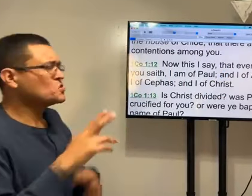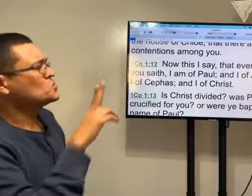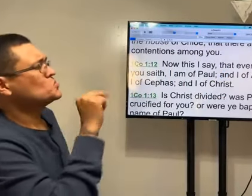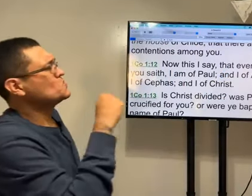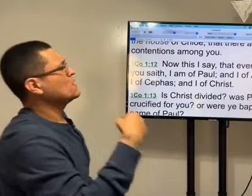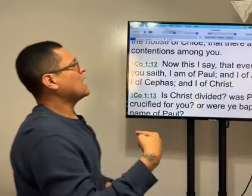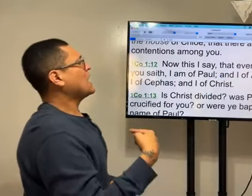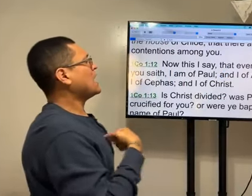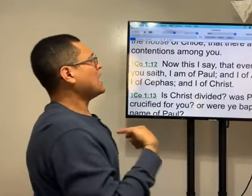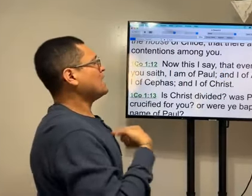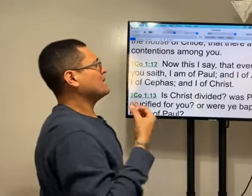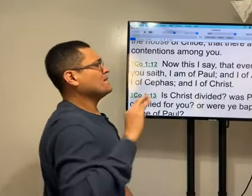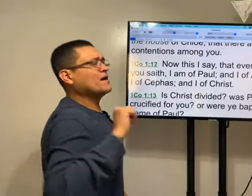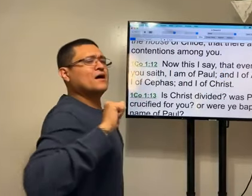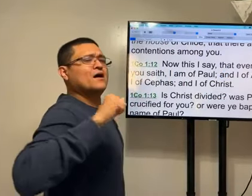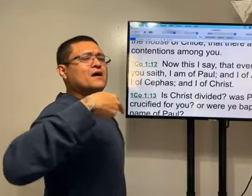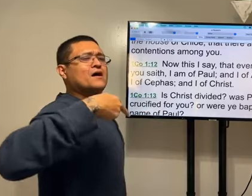Another group says, no, I am of Apollos.